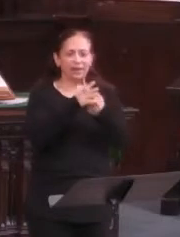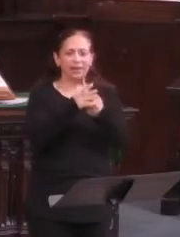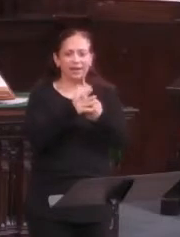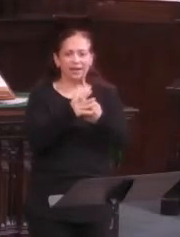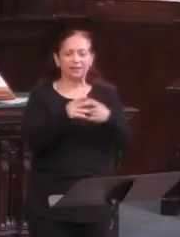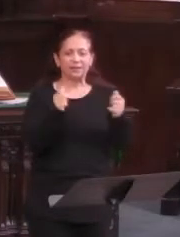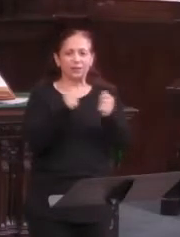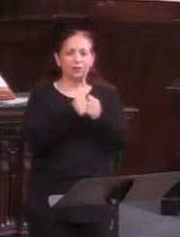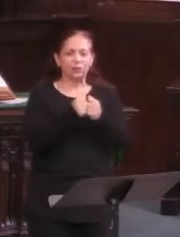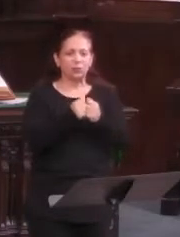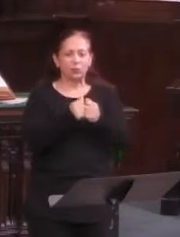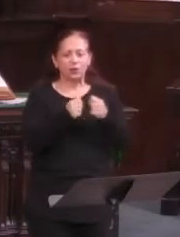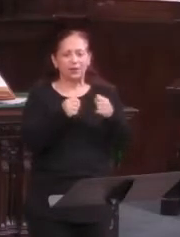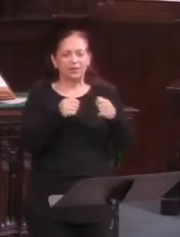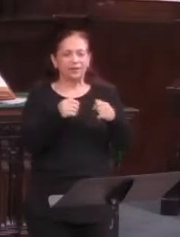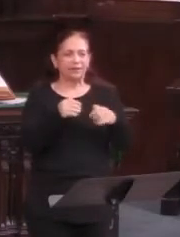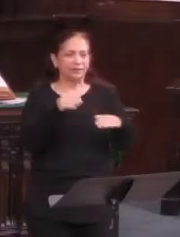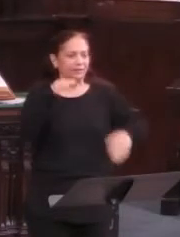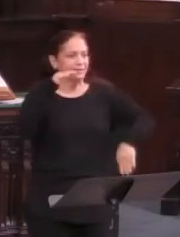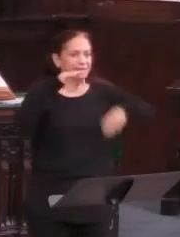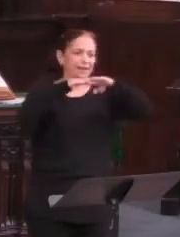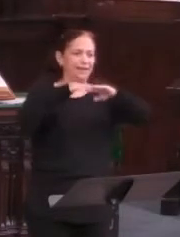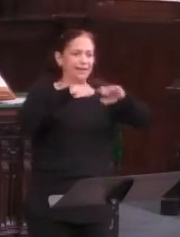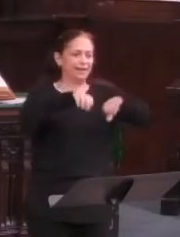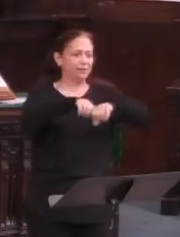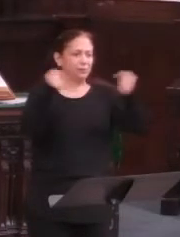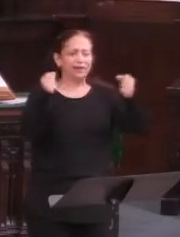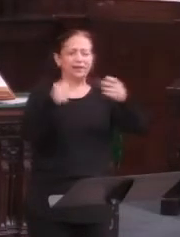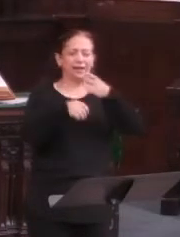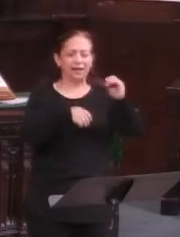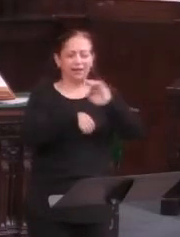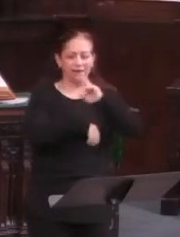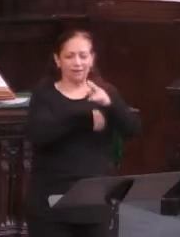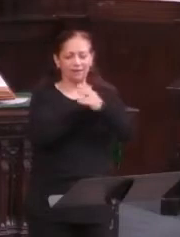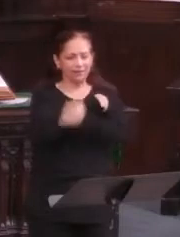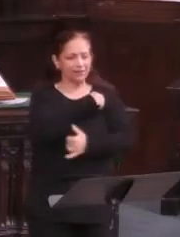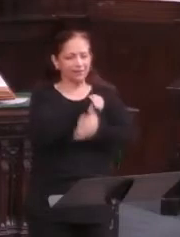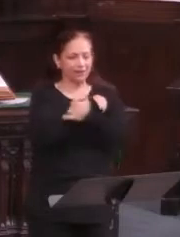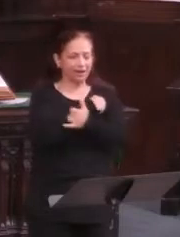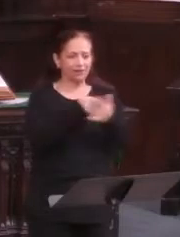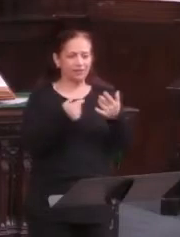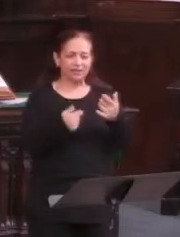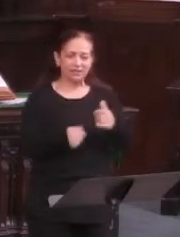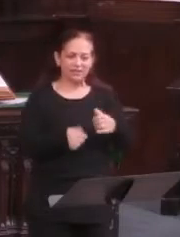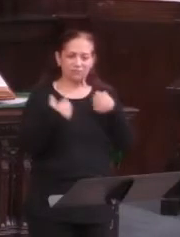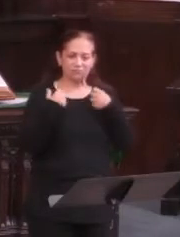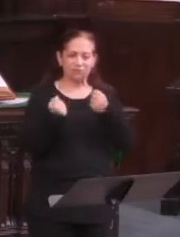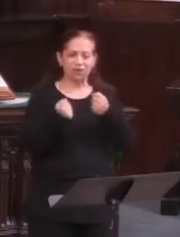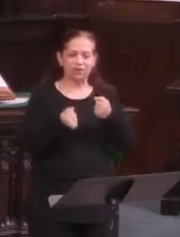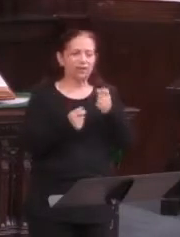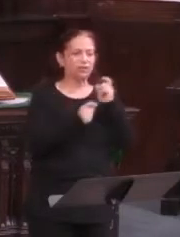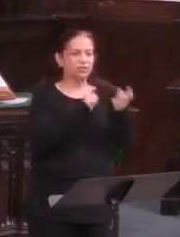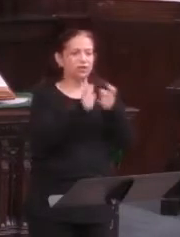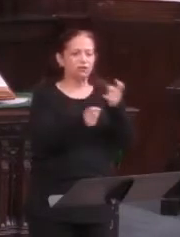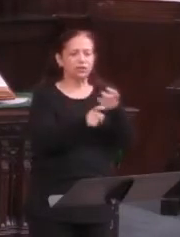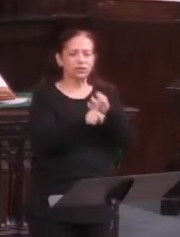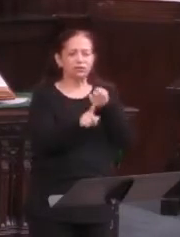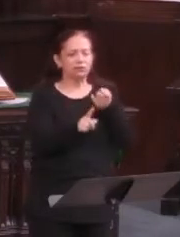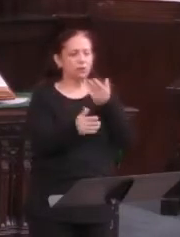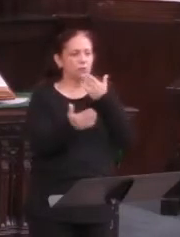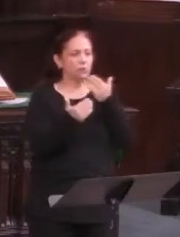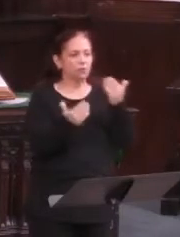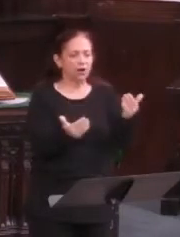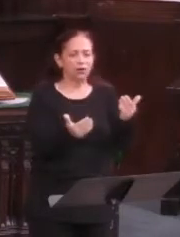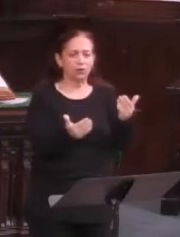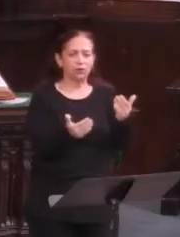our nation's resilience. Generosity flows from gratitude. Generosity helps us to forgive and